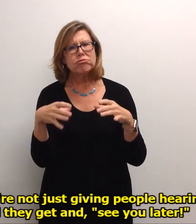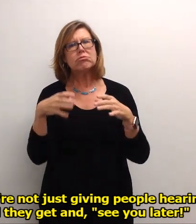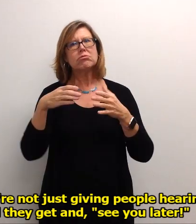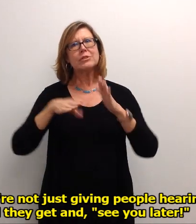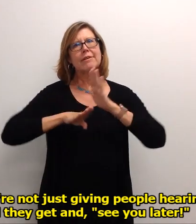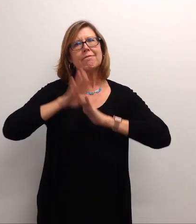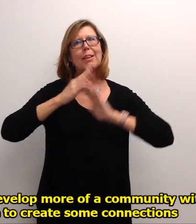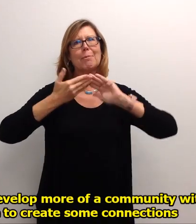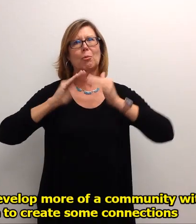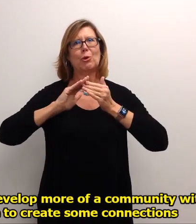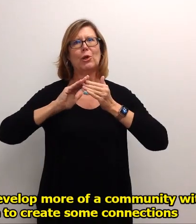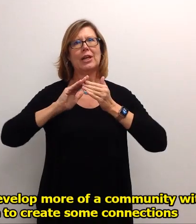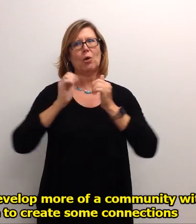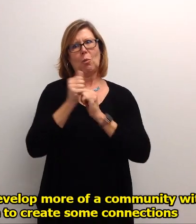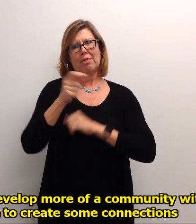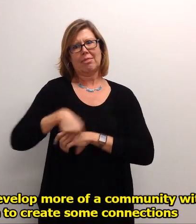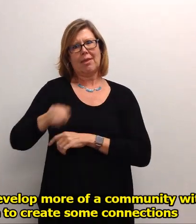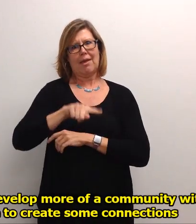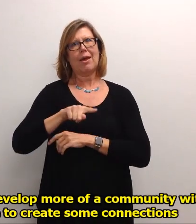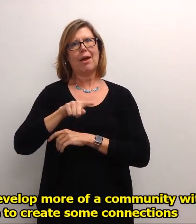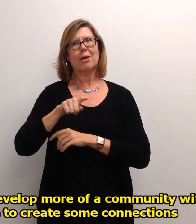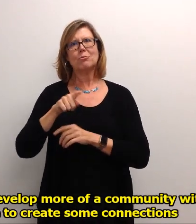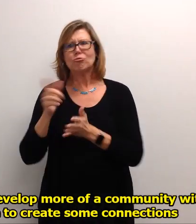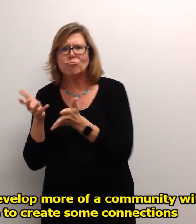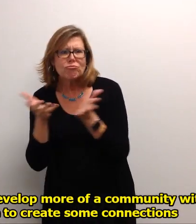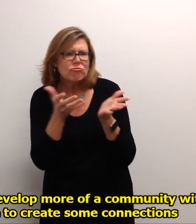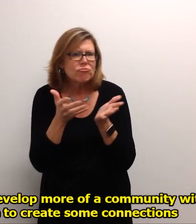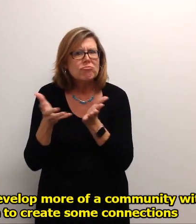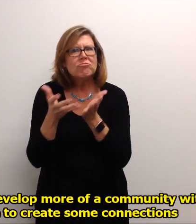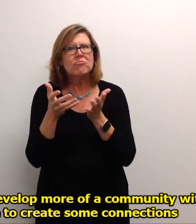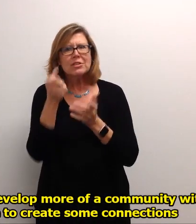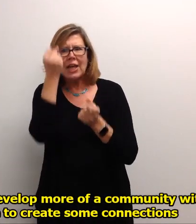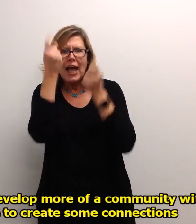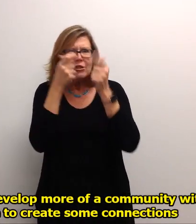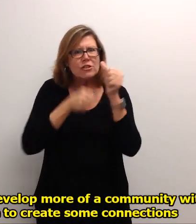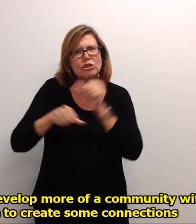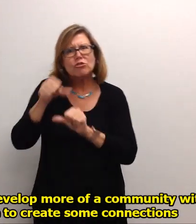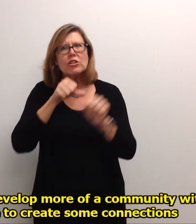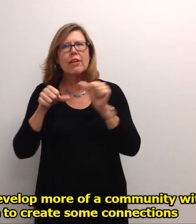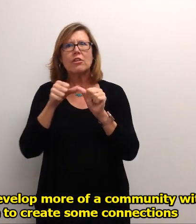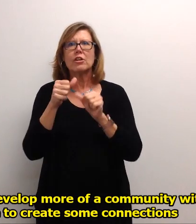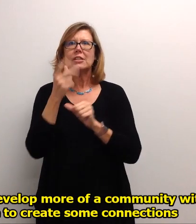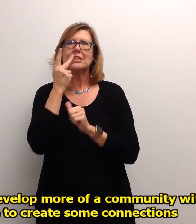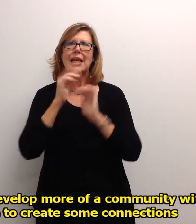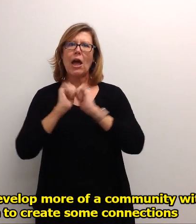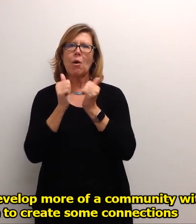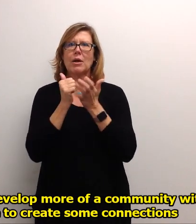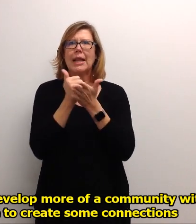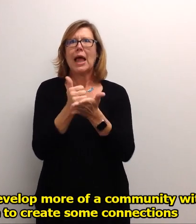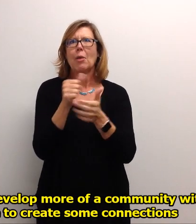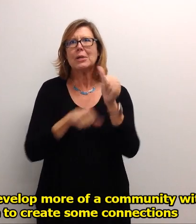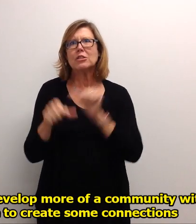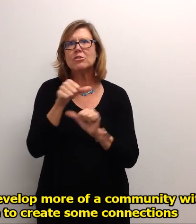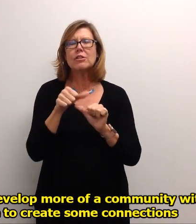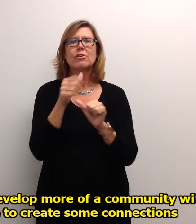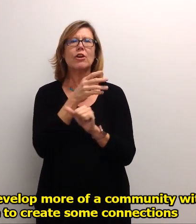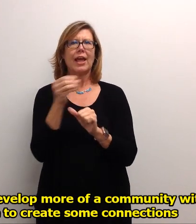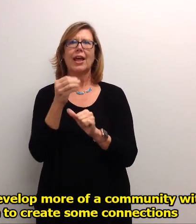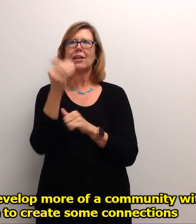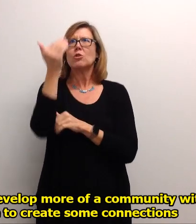you later. We're trying to develop more of a community with those people, to create some connections